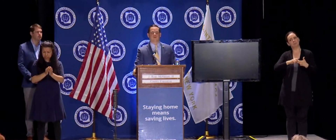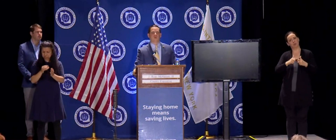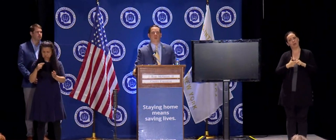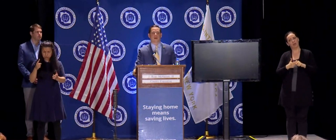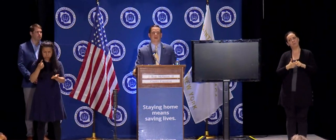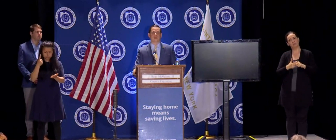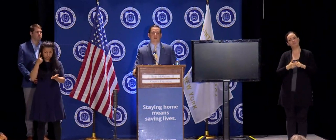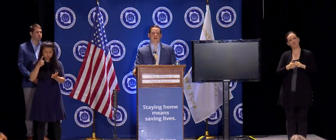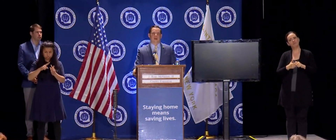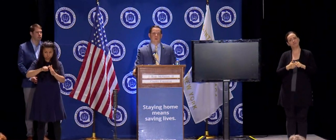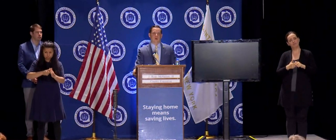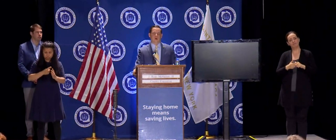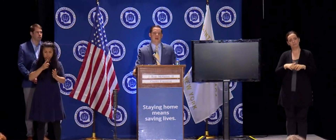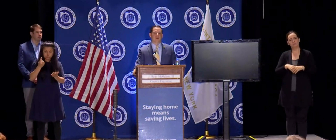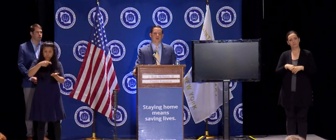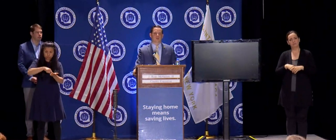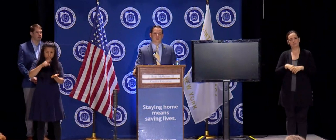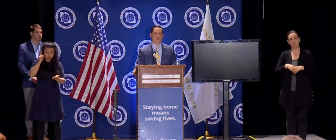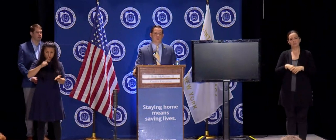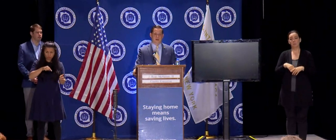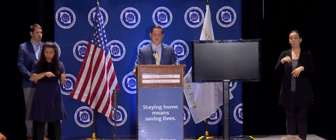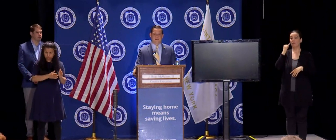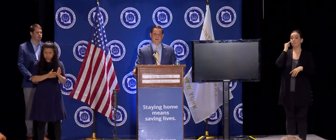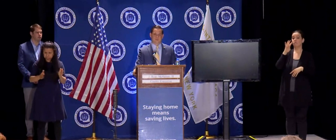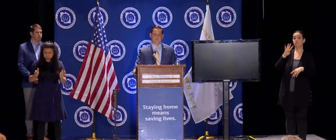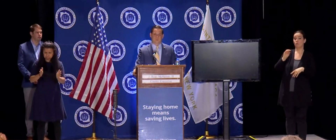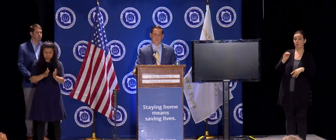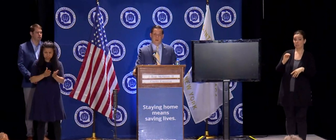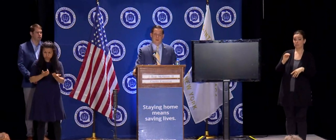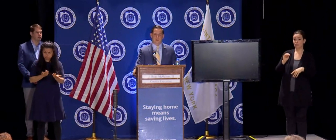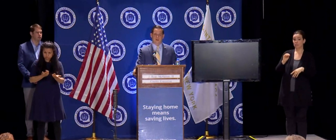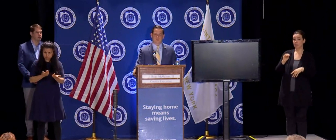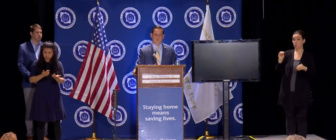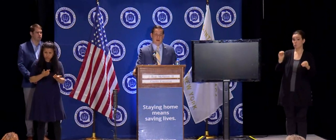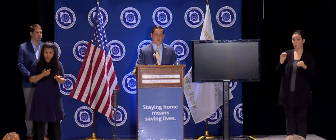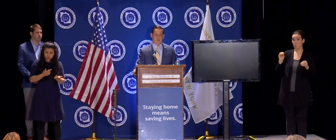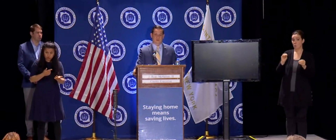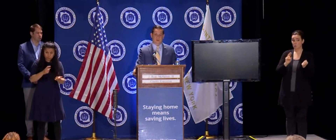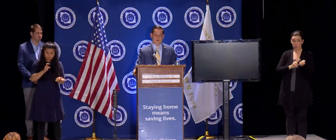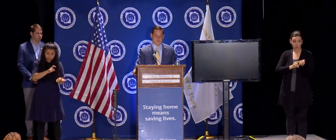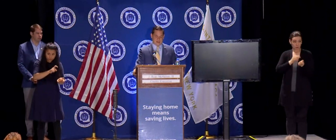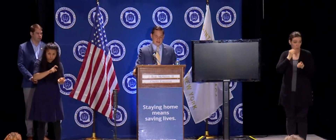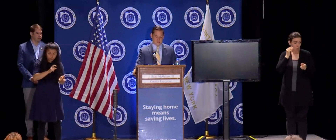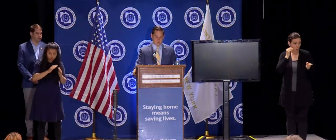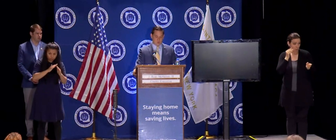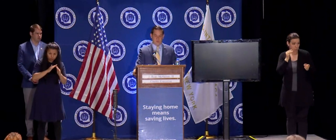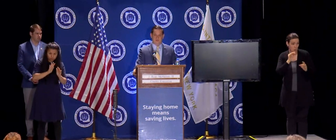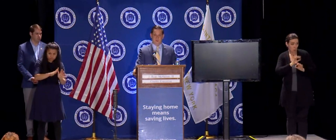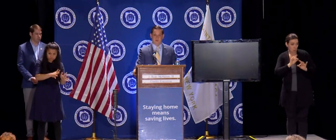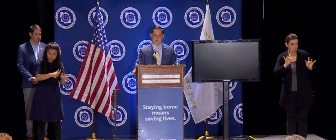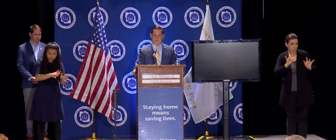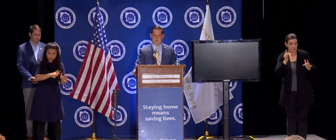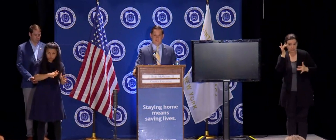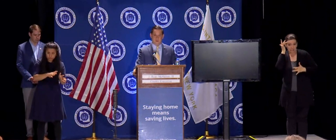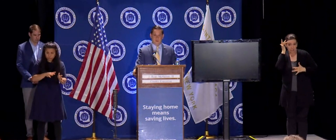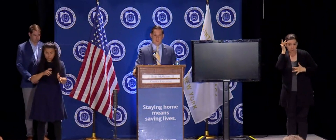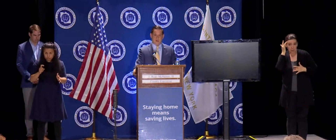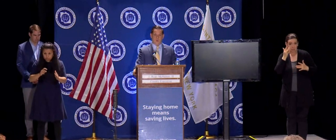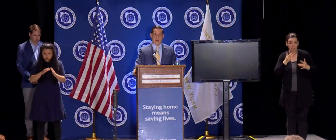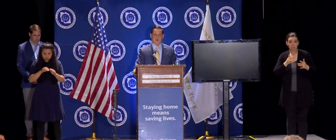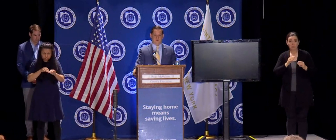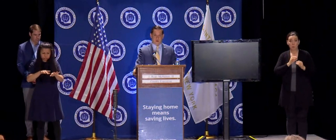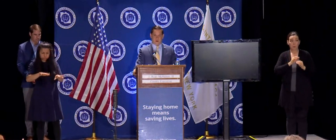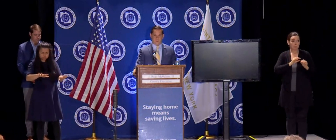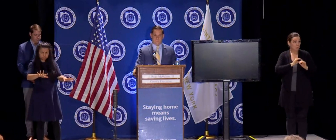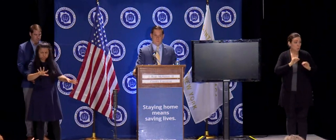in the 40, and then we don't have any nursing home cases, and then this virus flies through these buildings